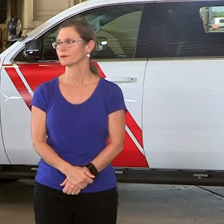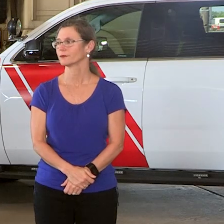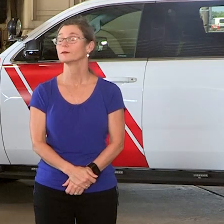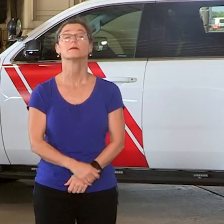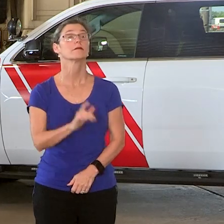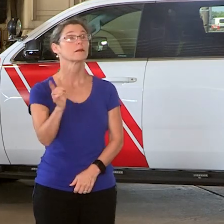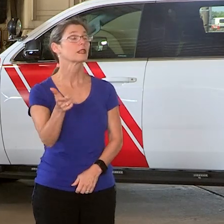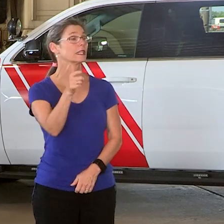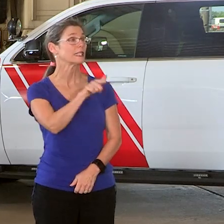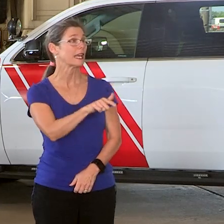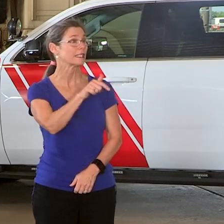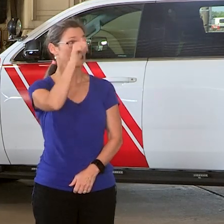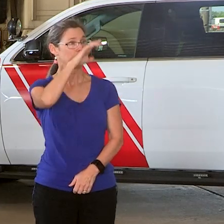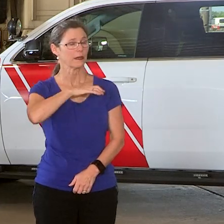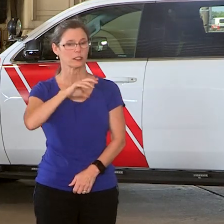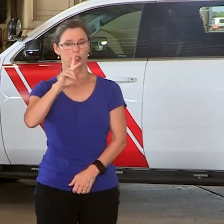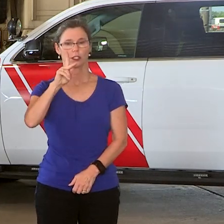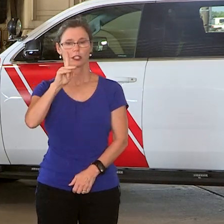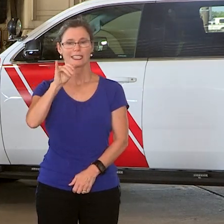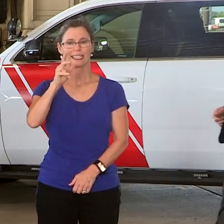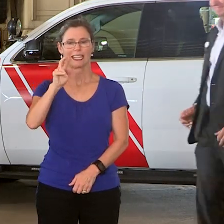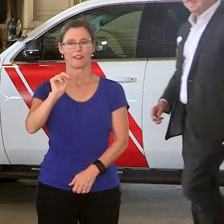you. Next, Mr. Kevin Holland.